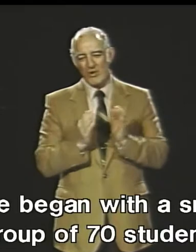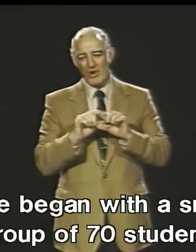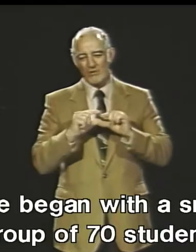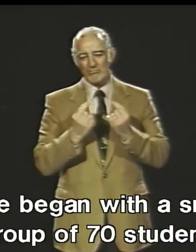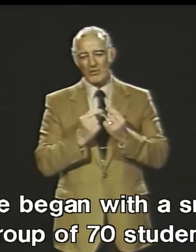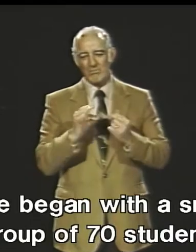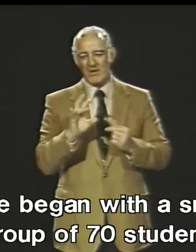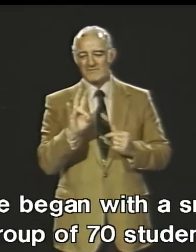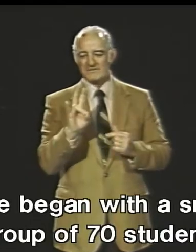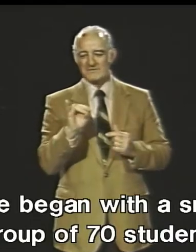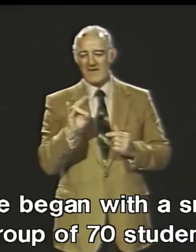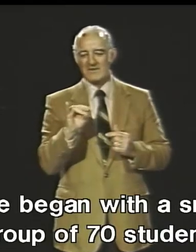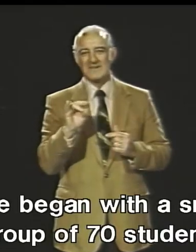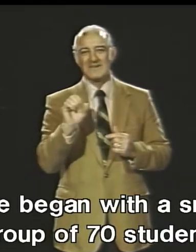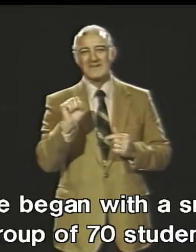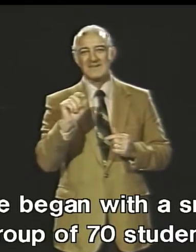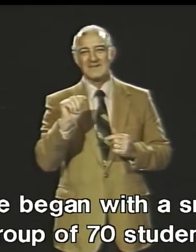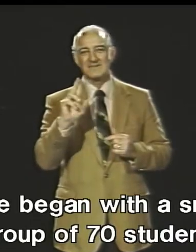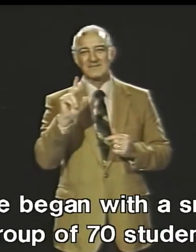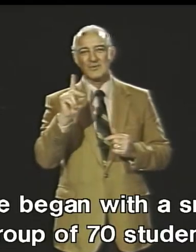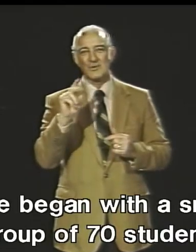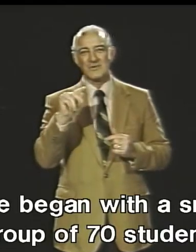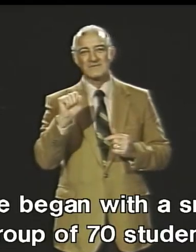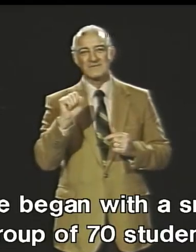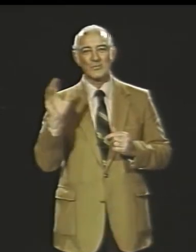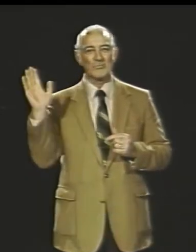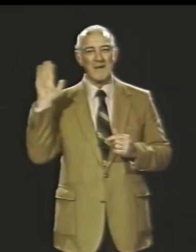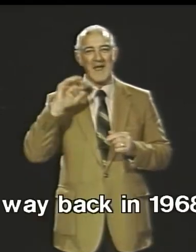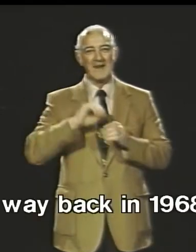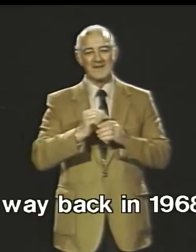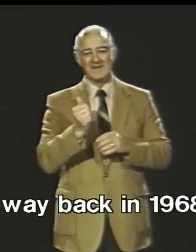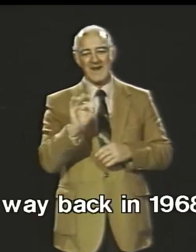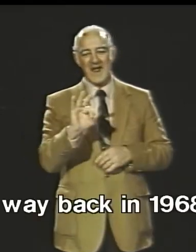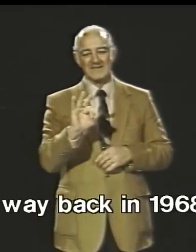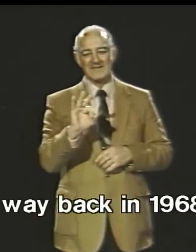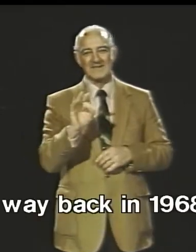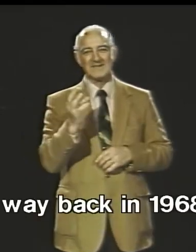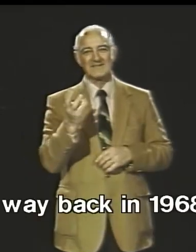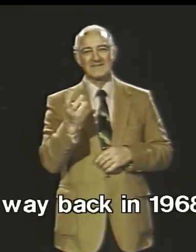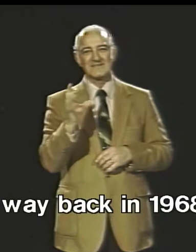We began with a small group of 70 students way back in